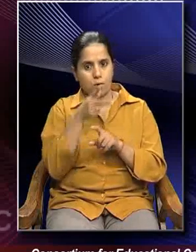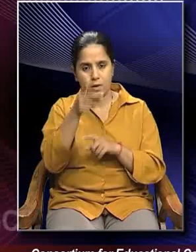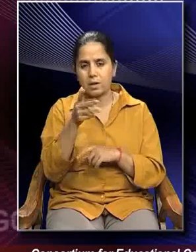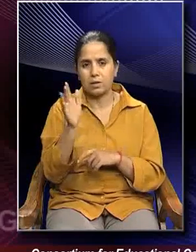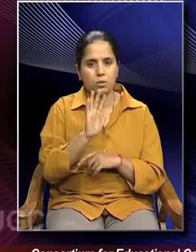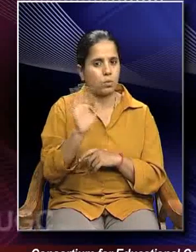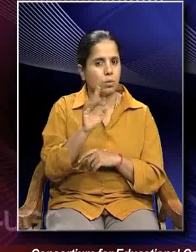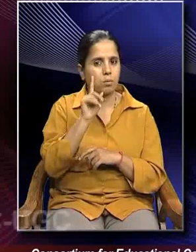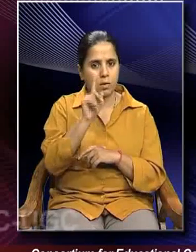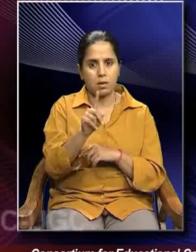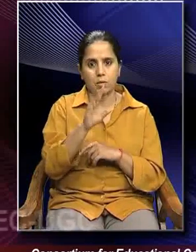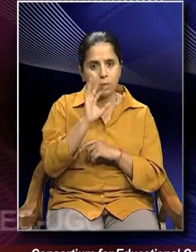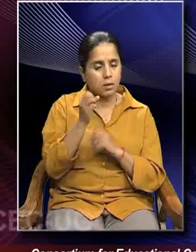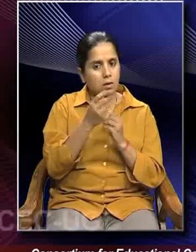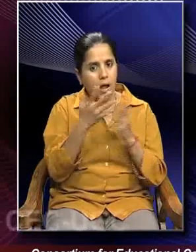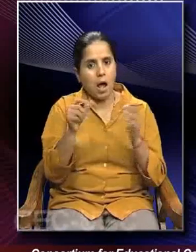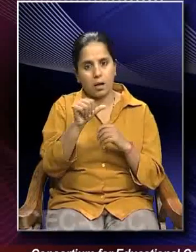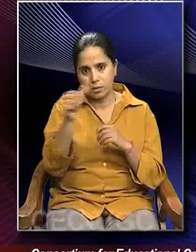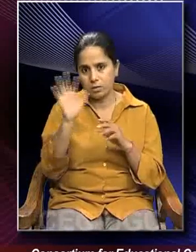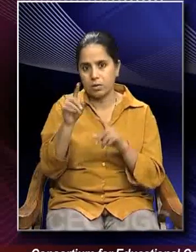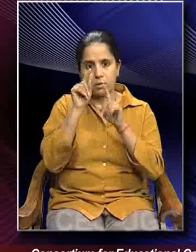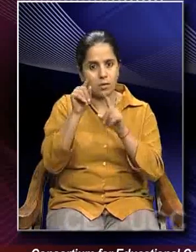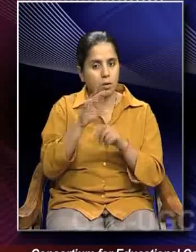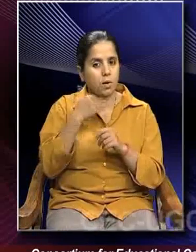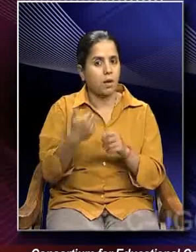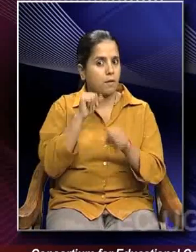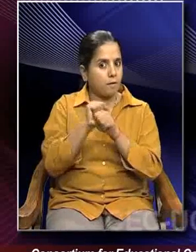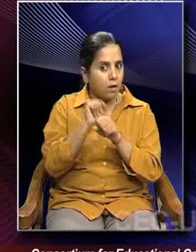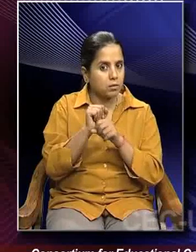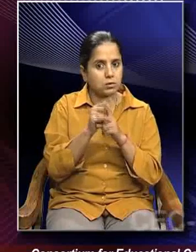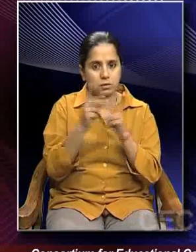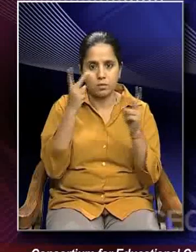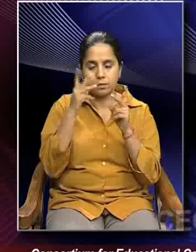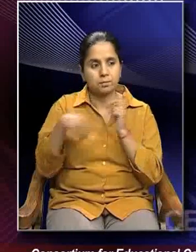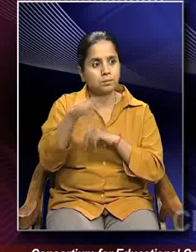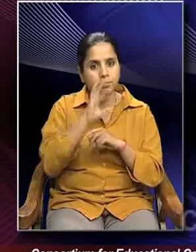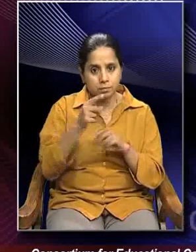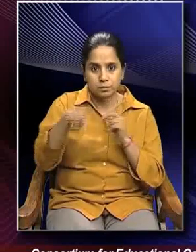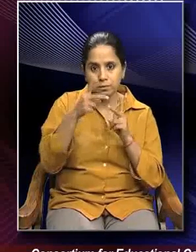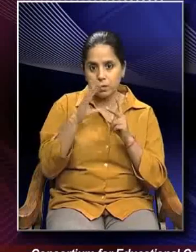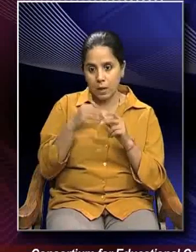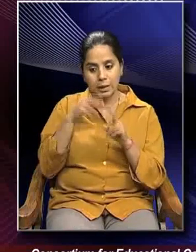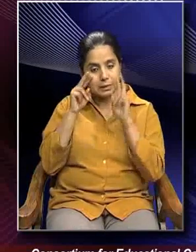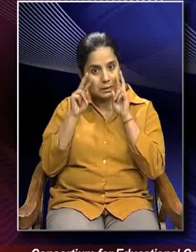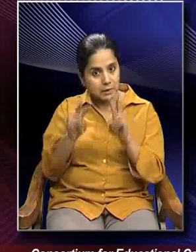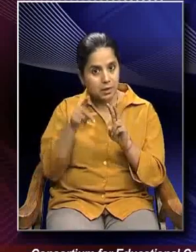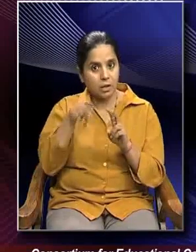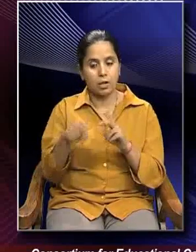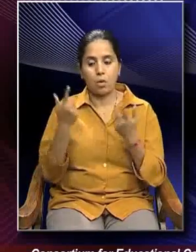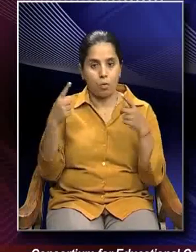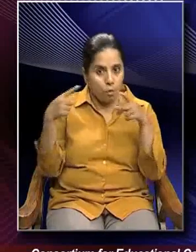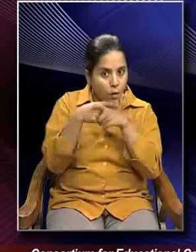that everything in reality is positive, the way functionalists did. He is also looking into